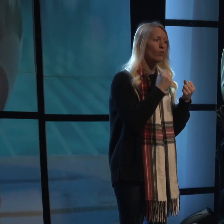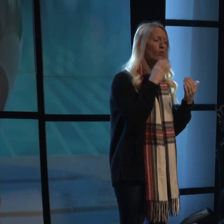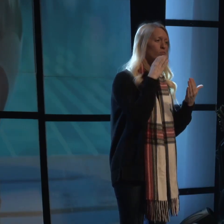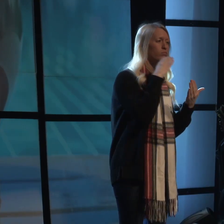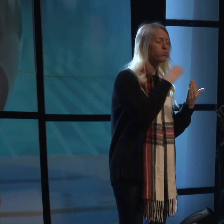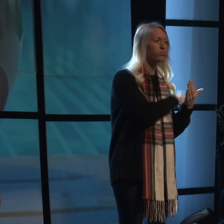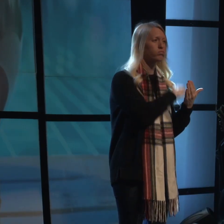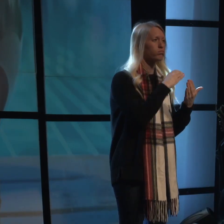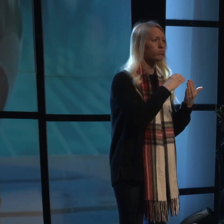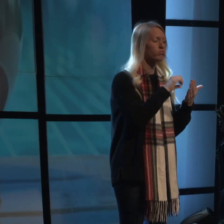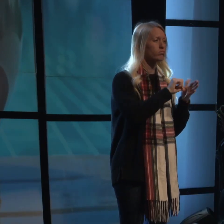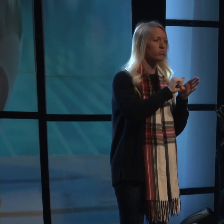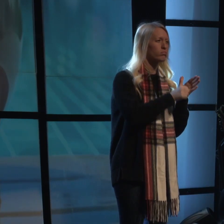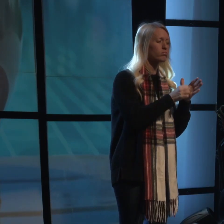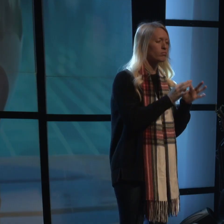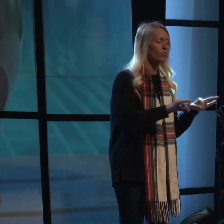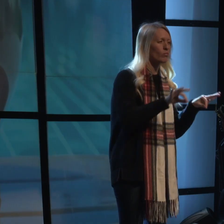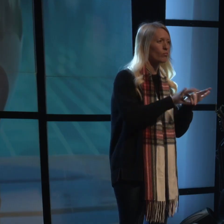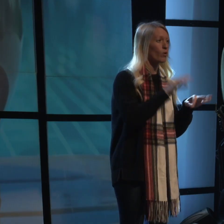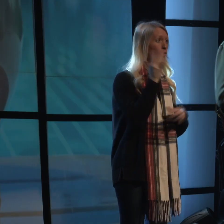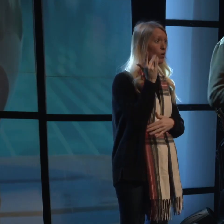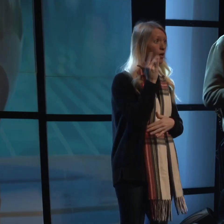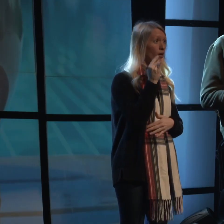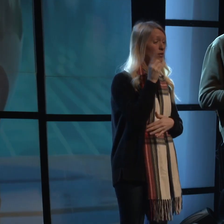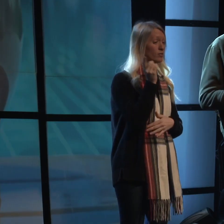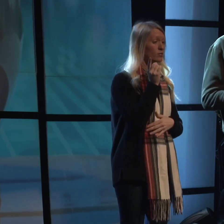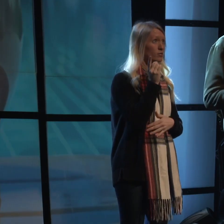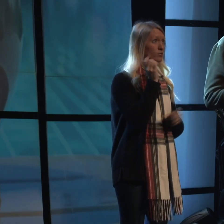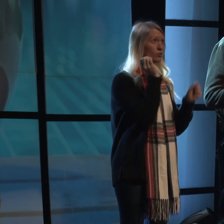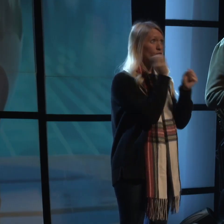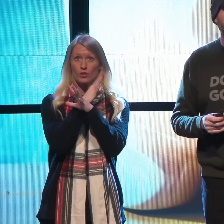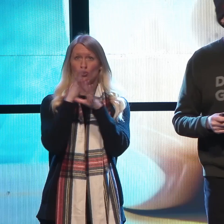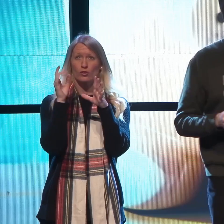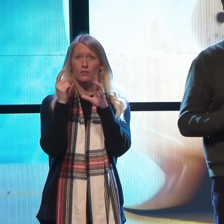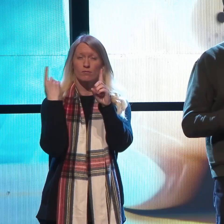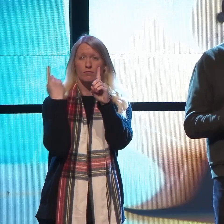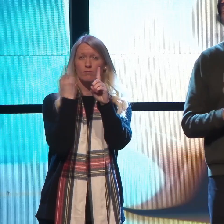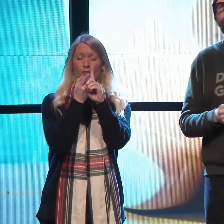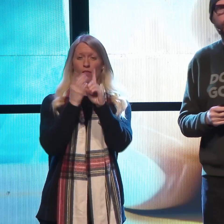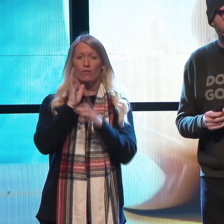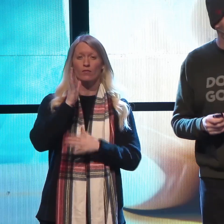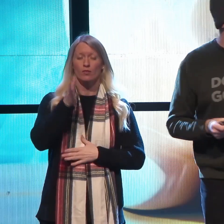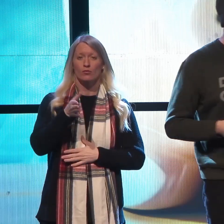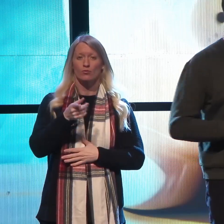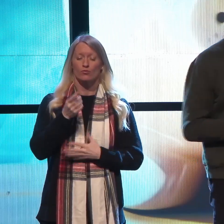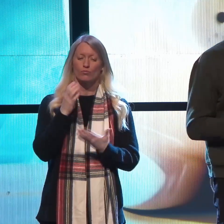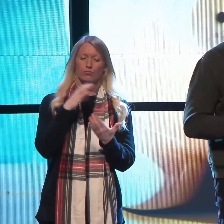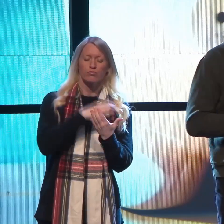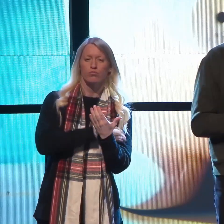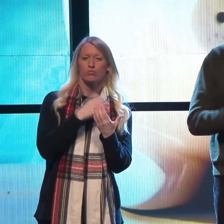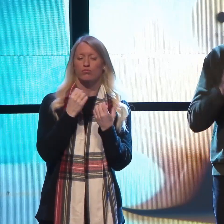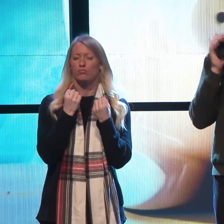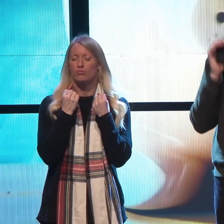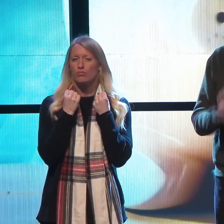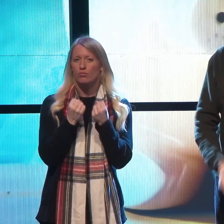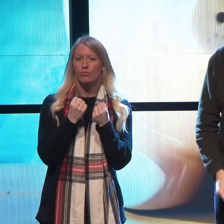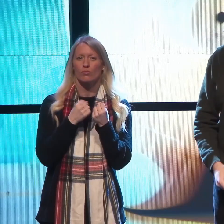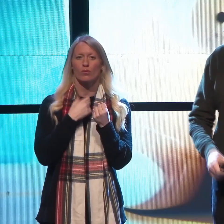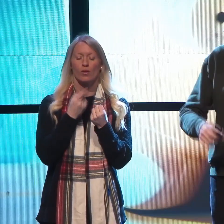about having a vision for the future. And it's about having a vision that's far more powerful and far more motivating than